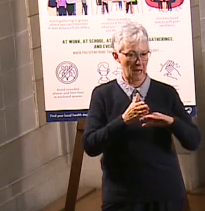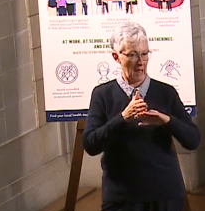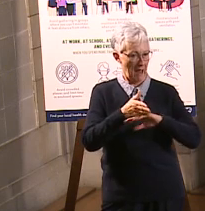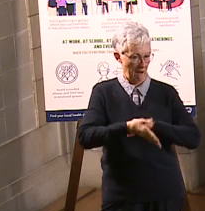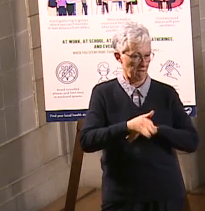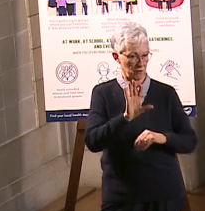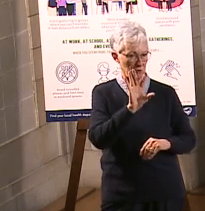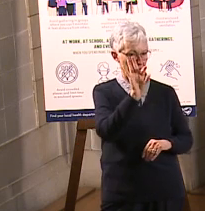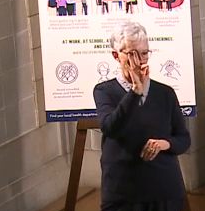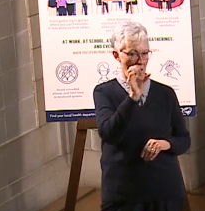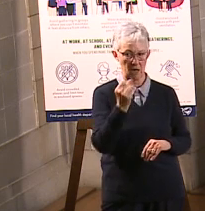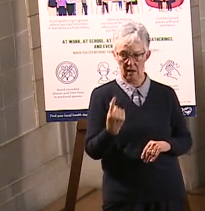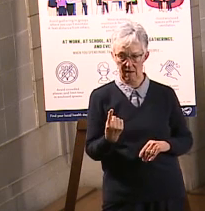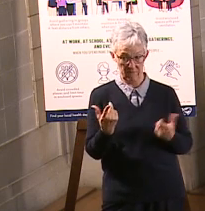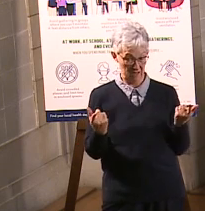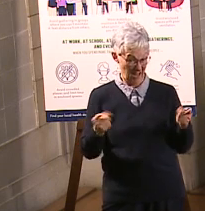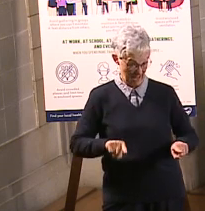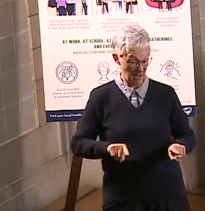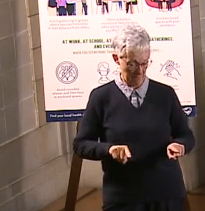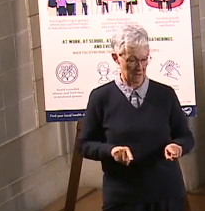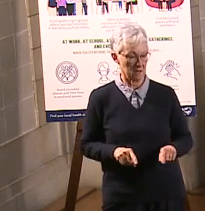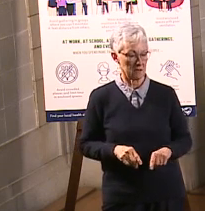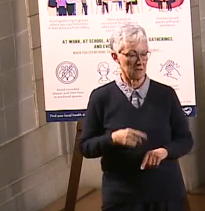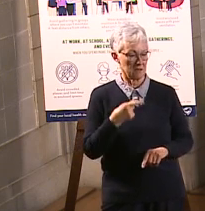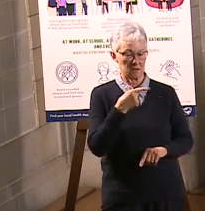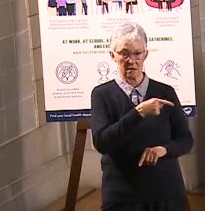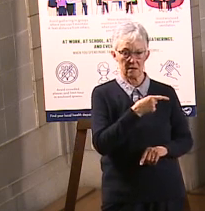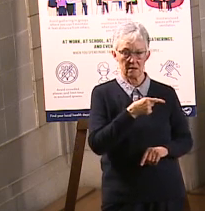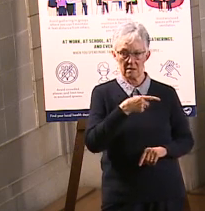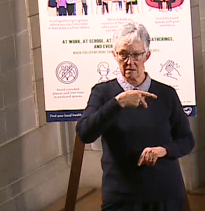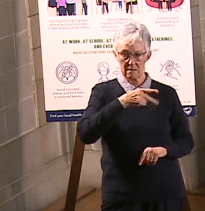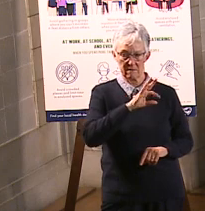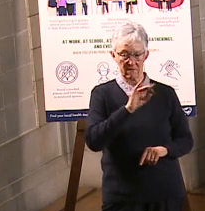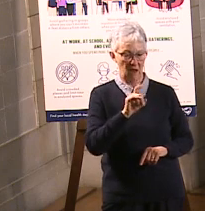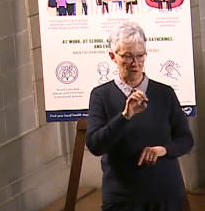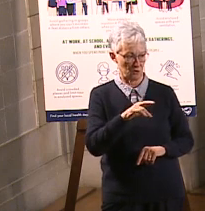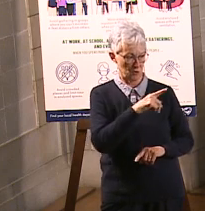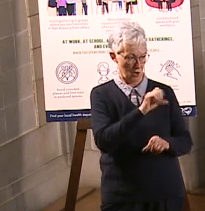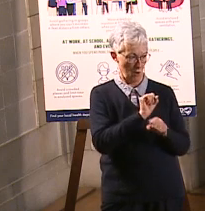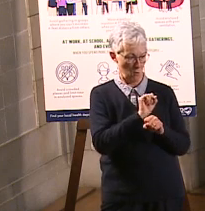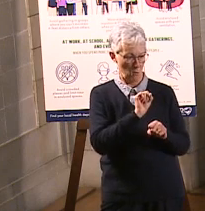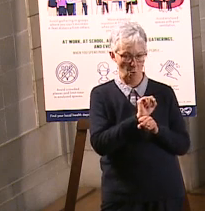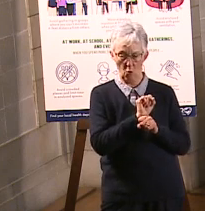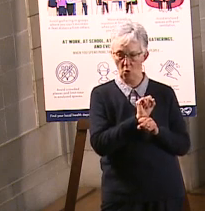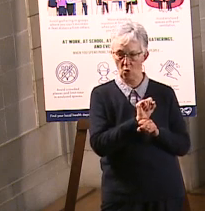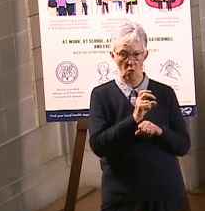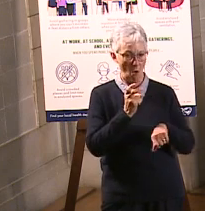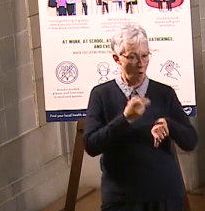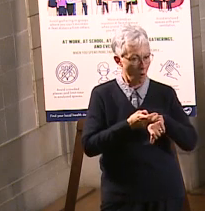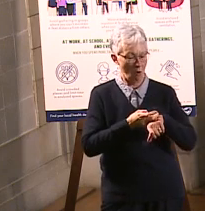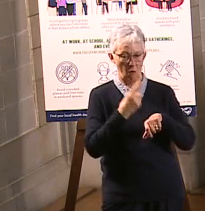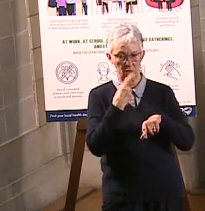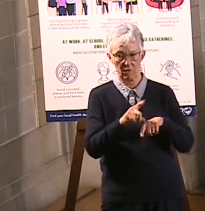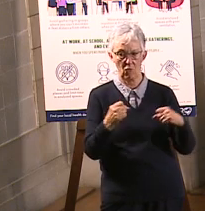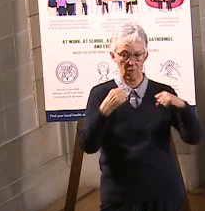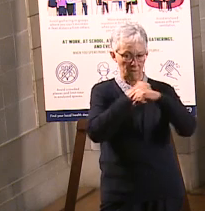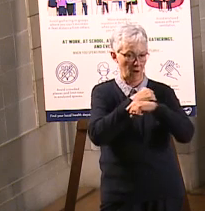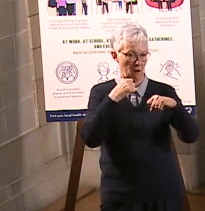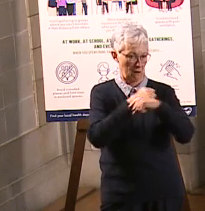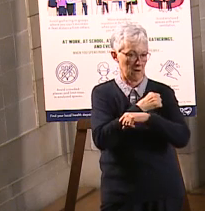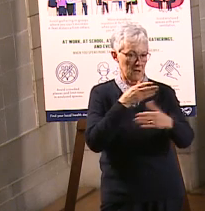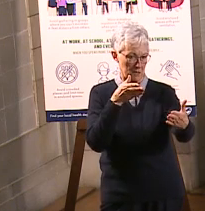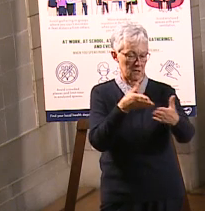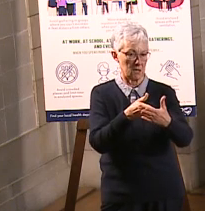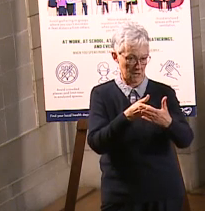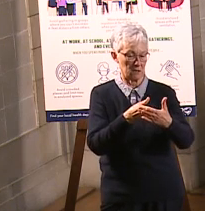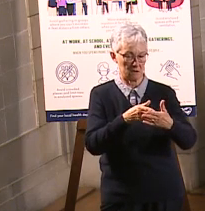there. At Fiserv, they've worked to be innovative through this pandemic. One of the things that Frank did for